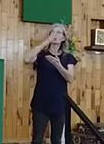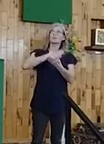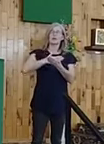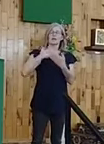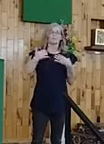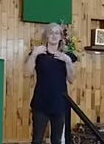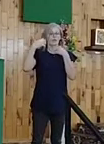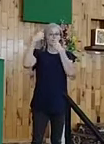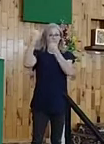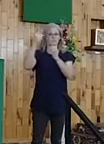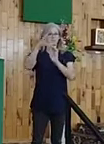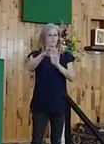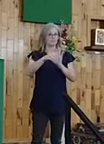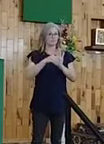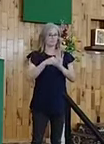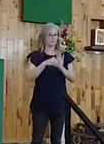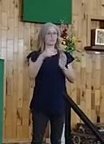my strength.